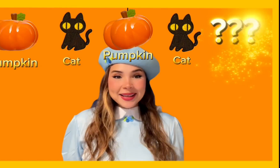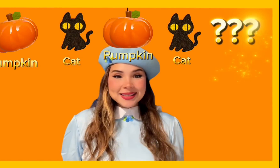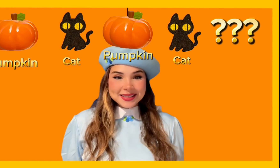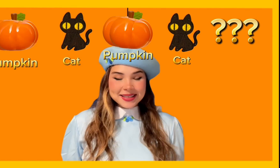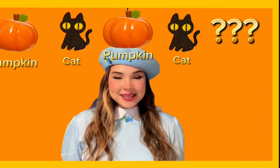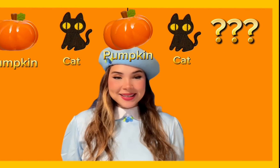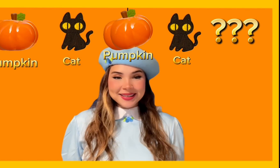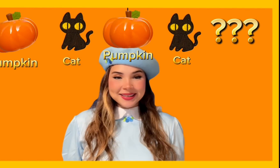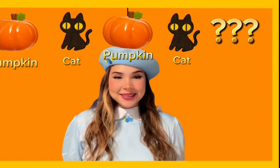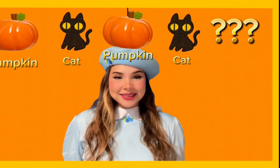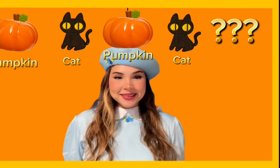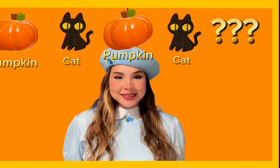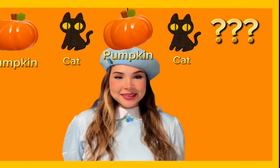next?